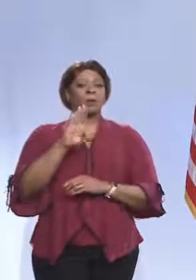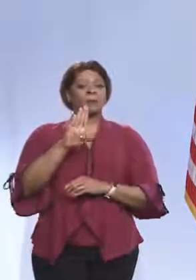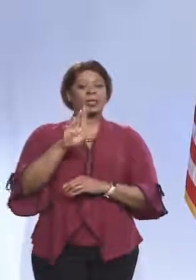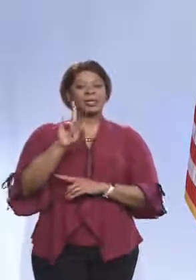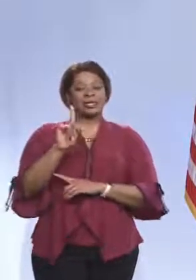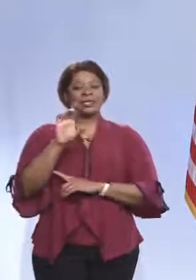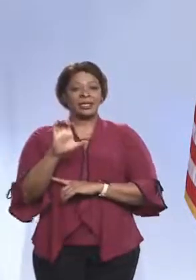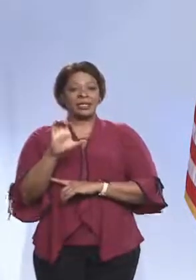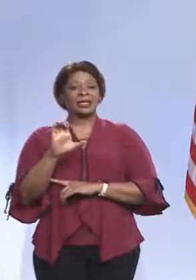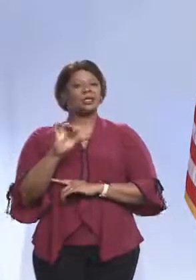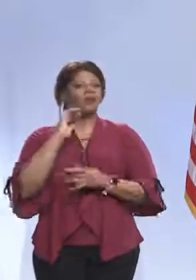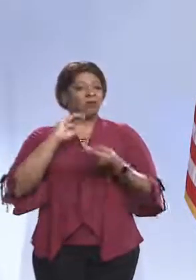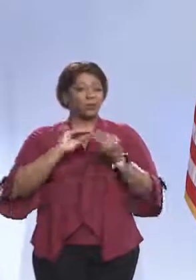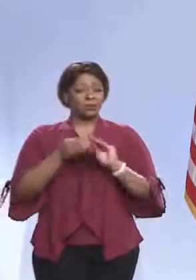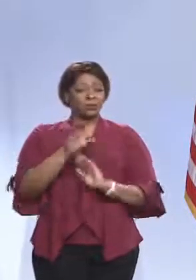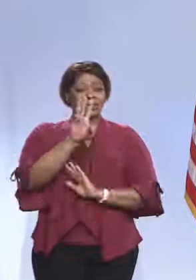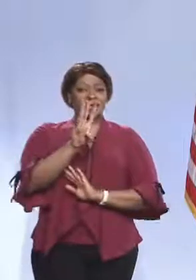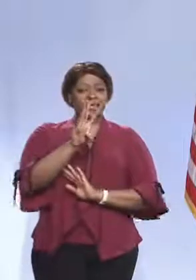OBDC at